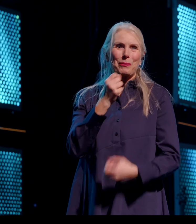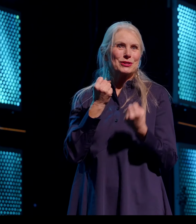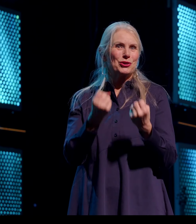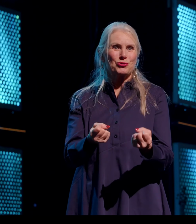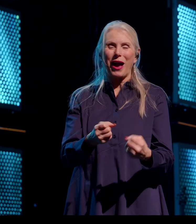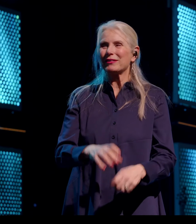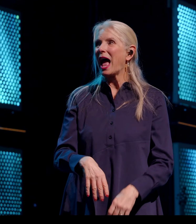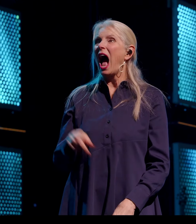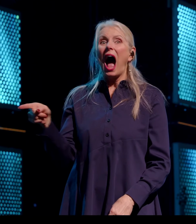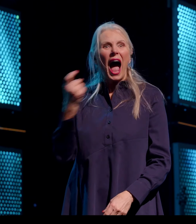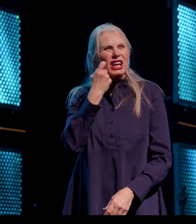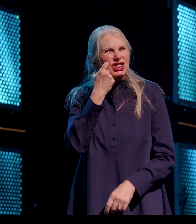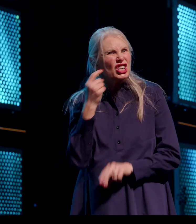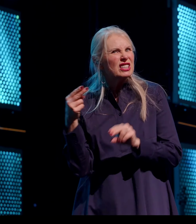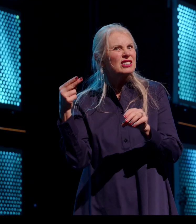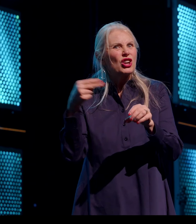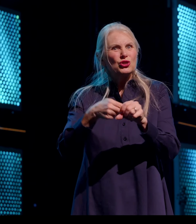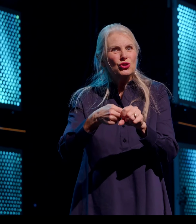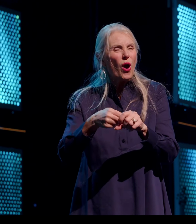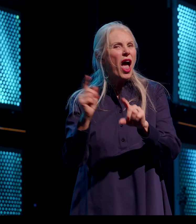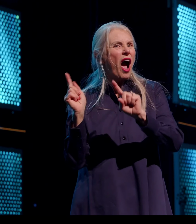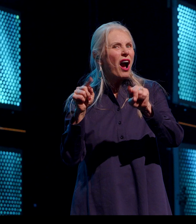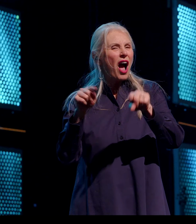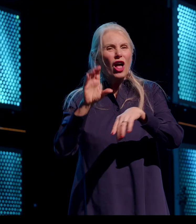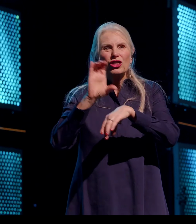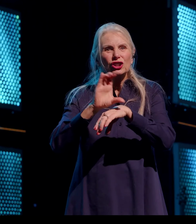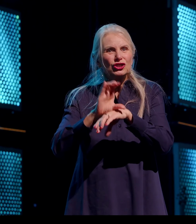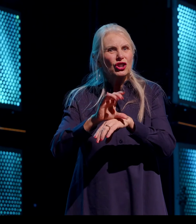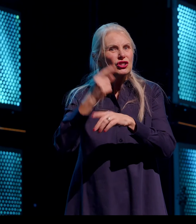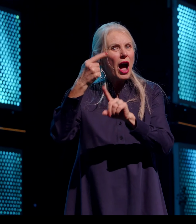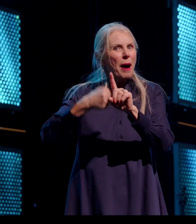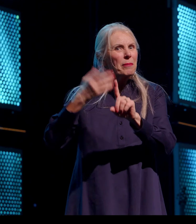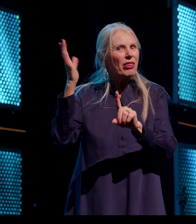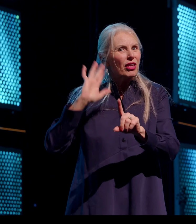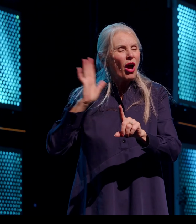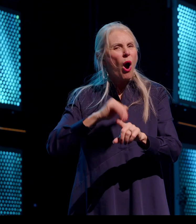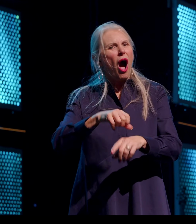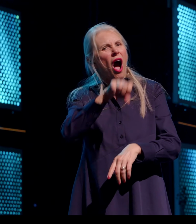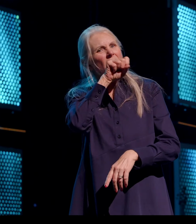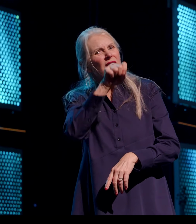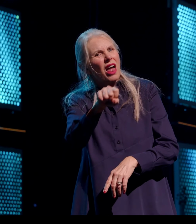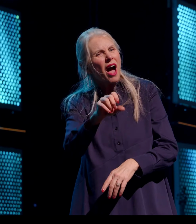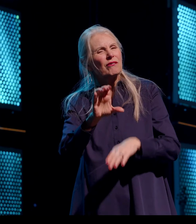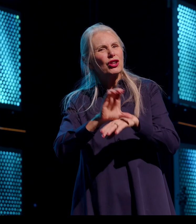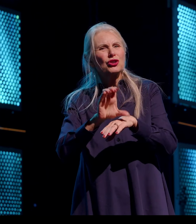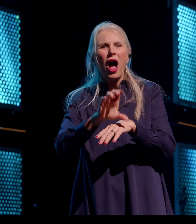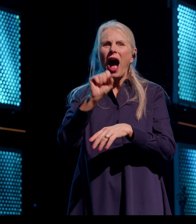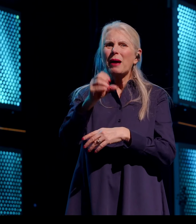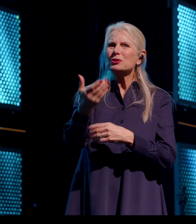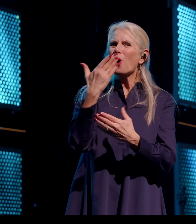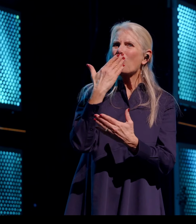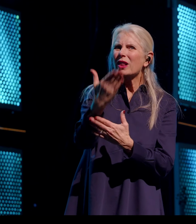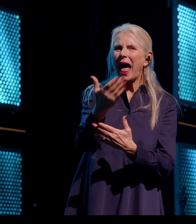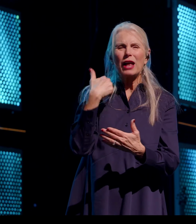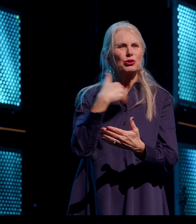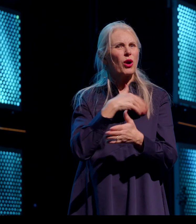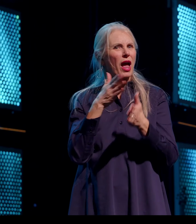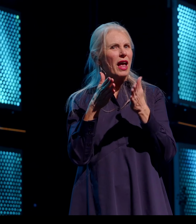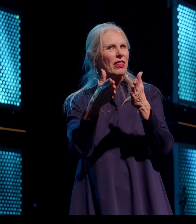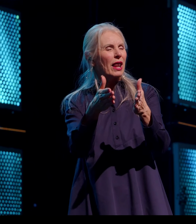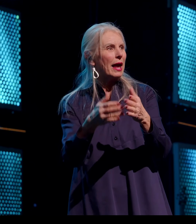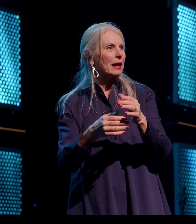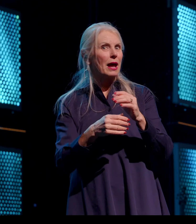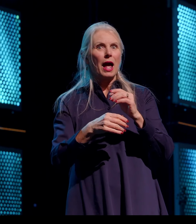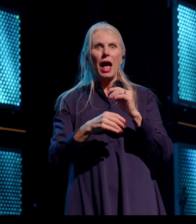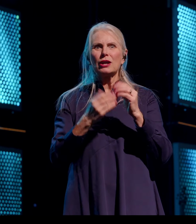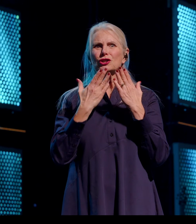She's like, I just started going to the church like a month ago. Oh, I love the church. And oh, I'm so glad you're in our lane. And she was